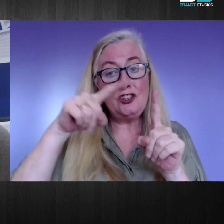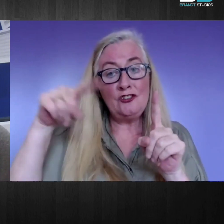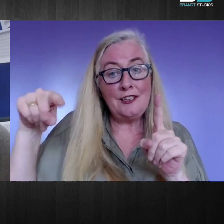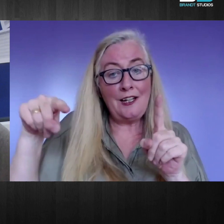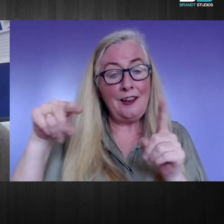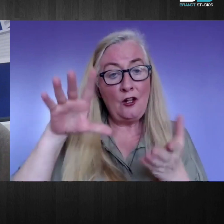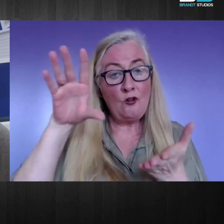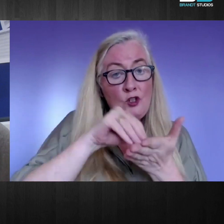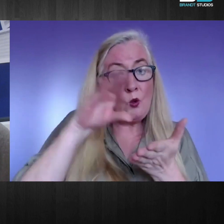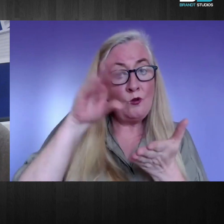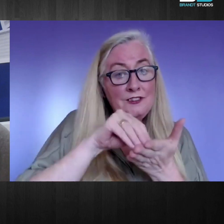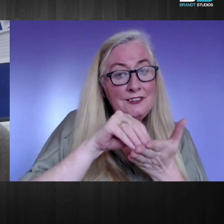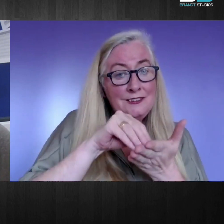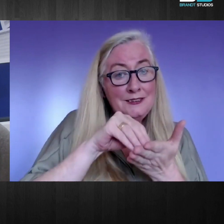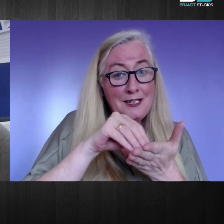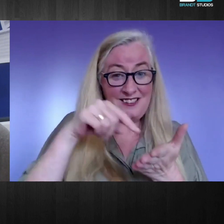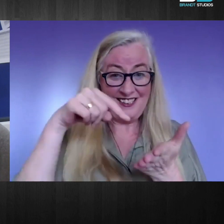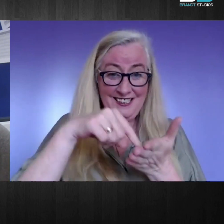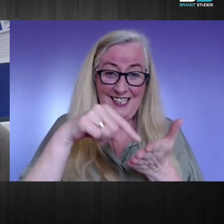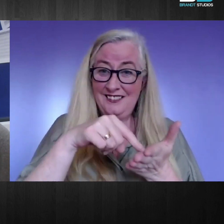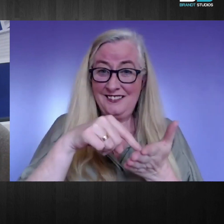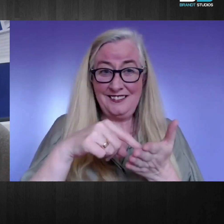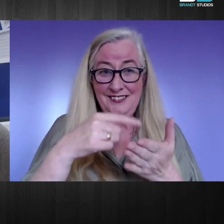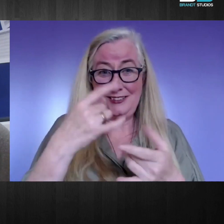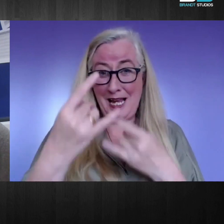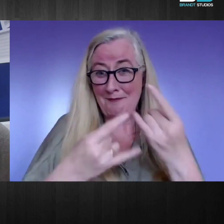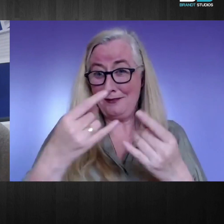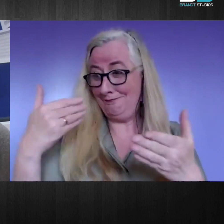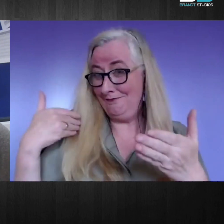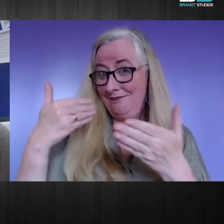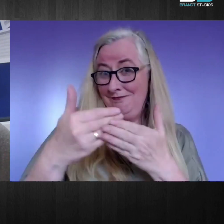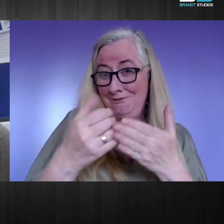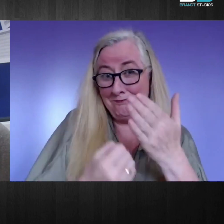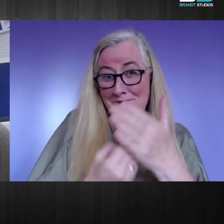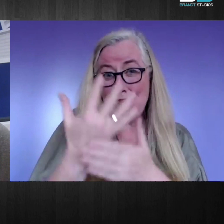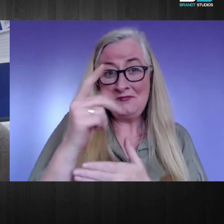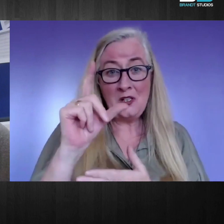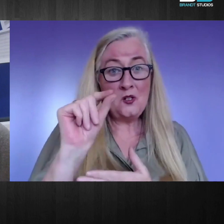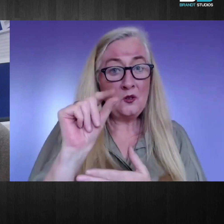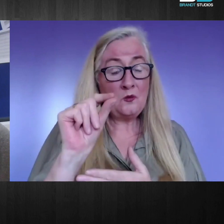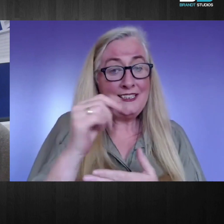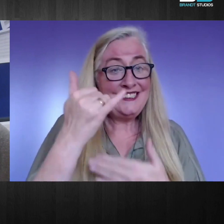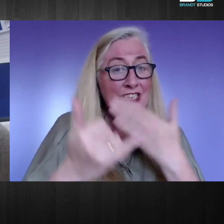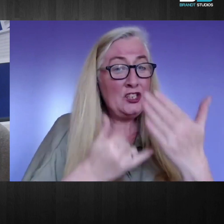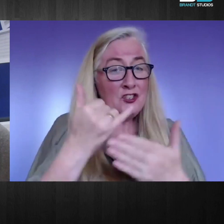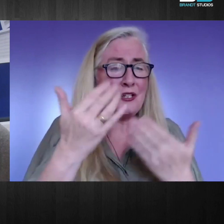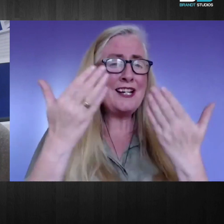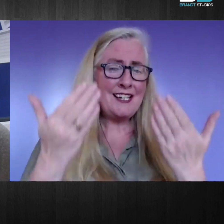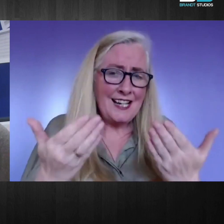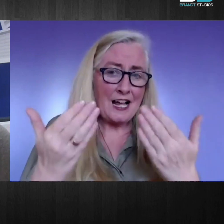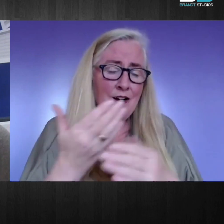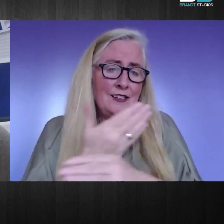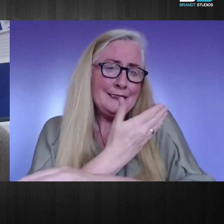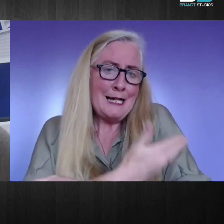has really only come about in the last like 20 years or so. So I think we're only really starting to really understand the